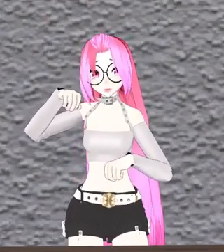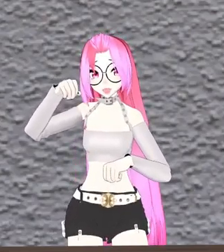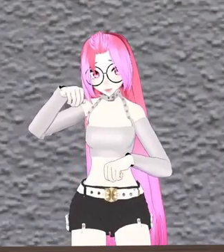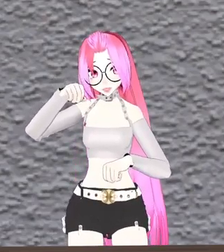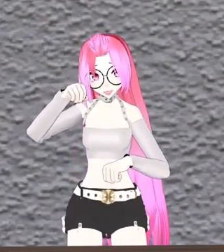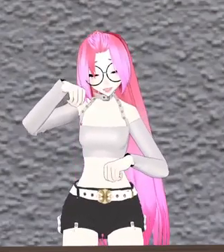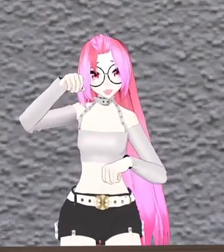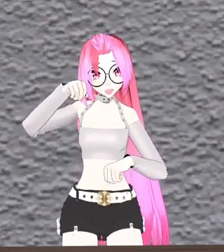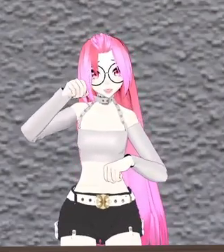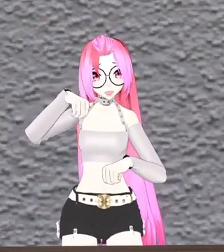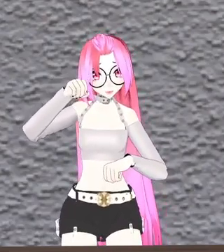Yep, yes.